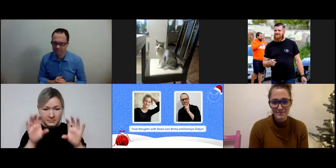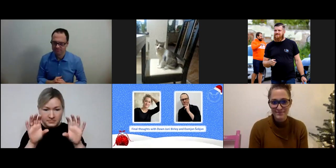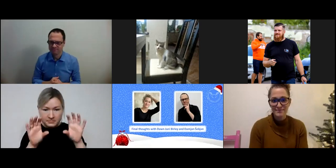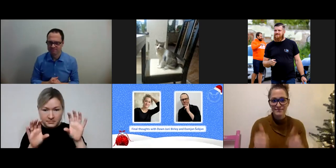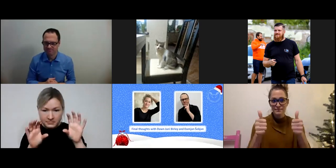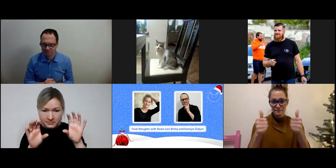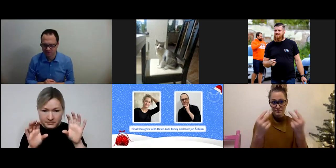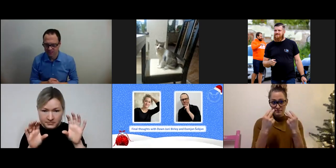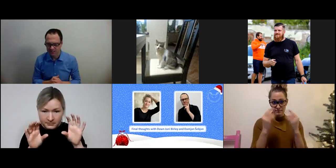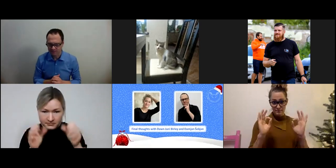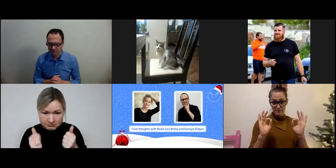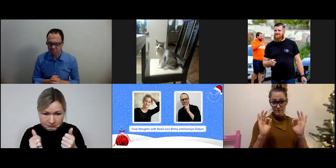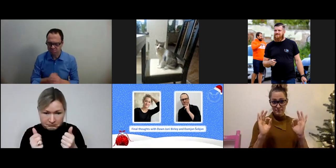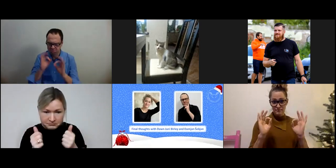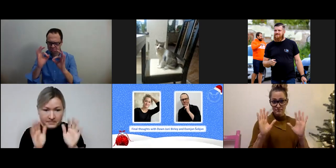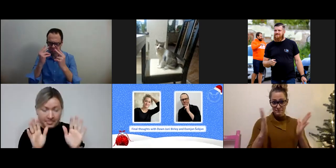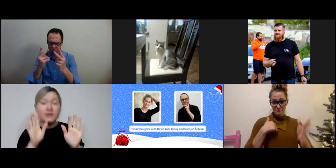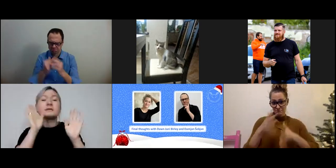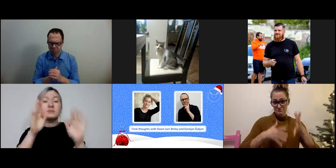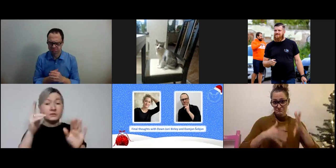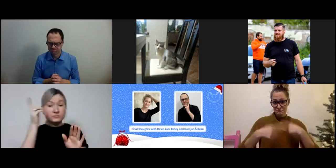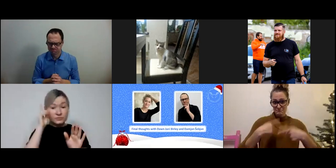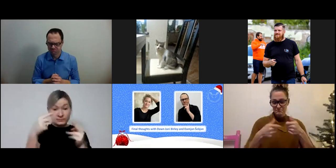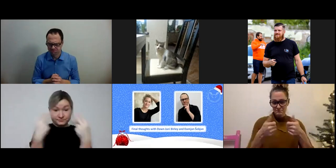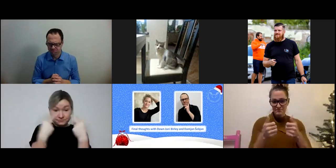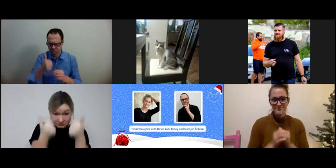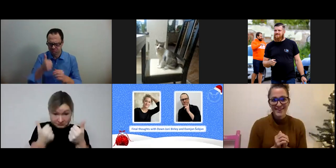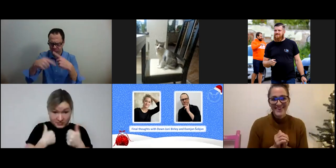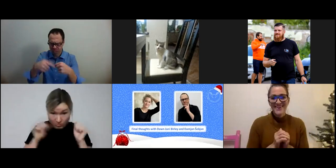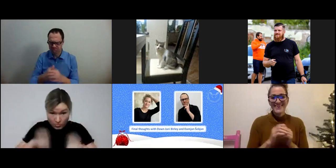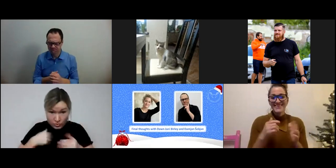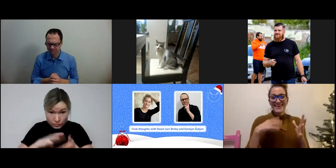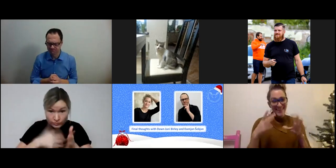I think we've rearranged the screen for Facebook.